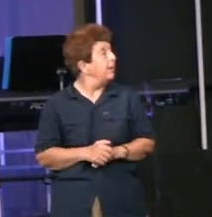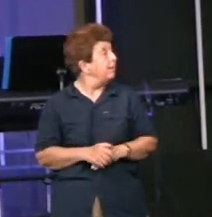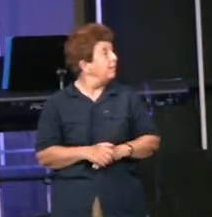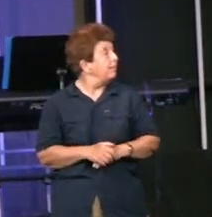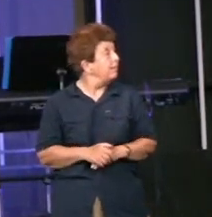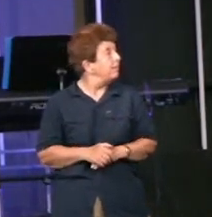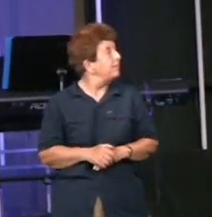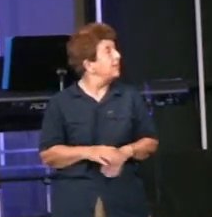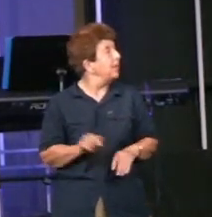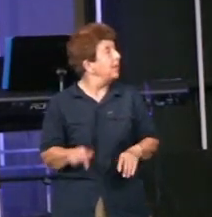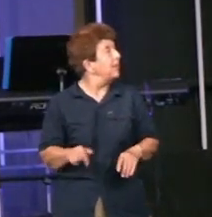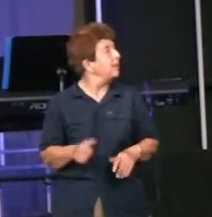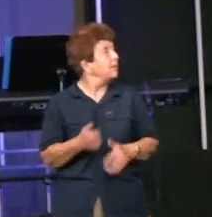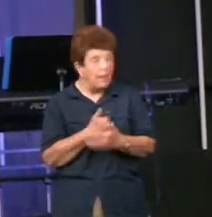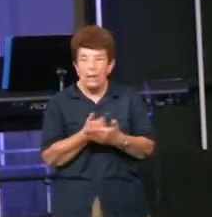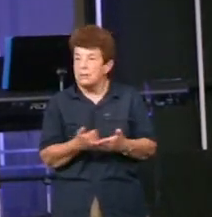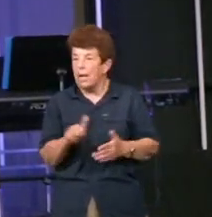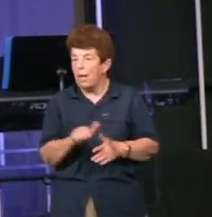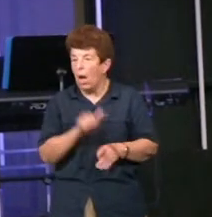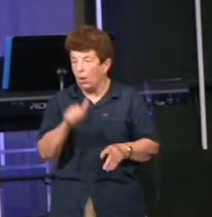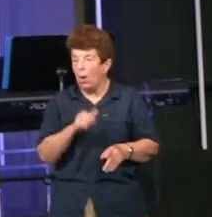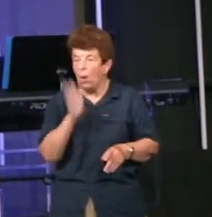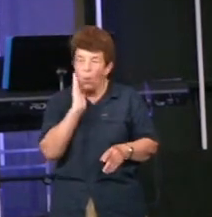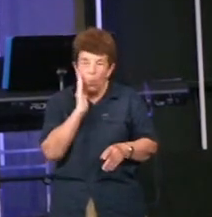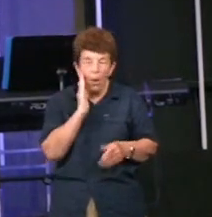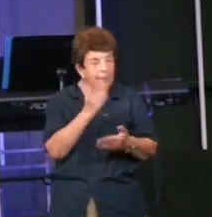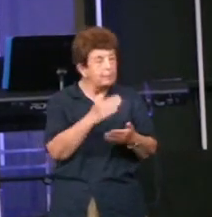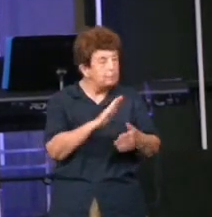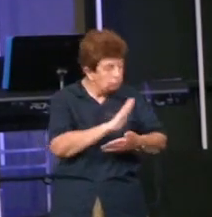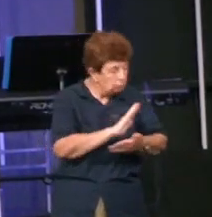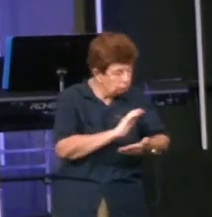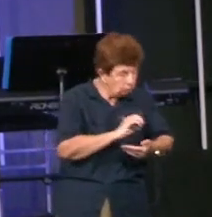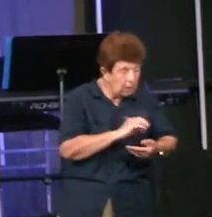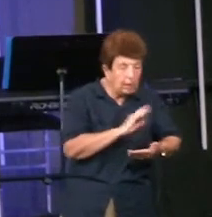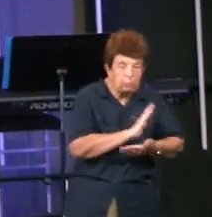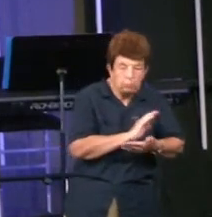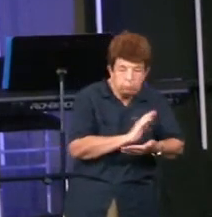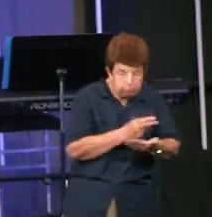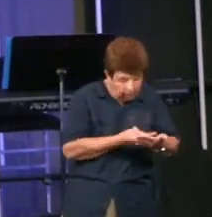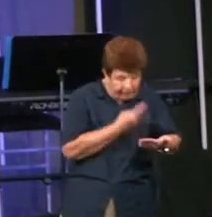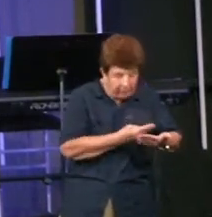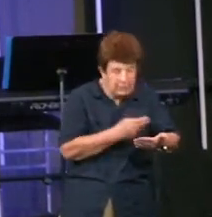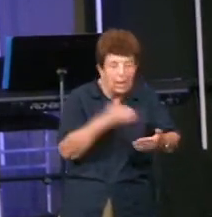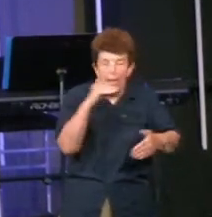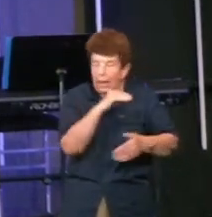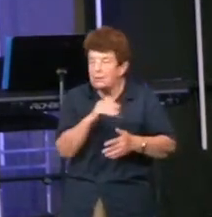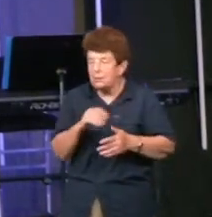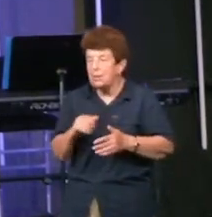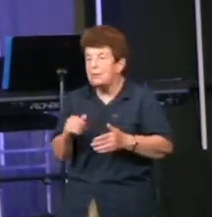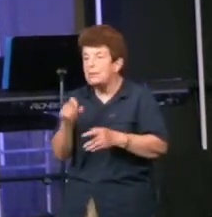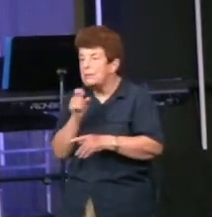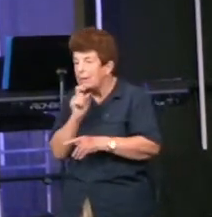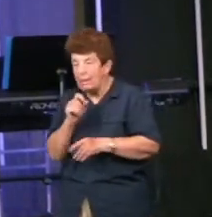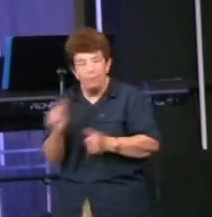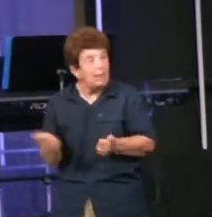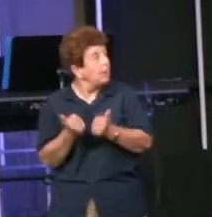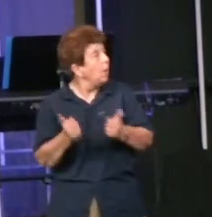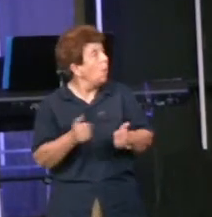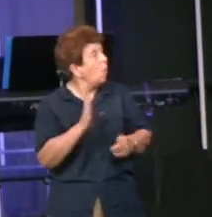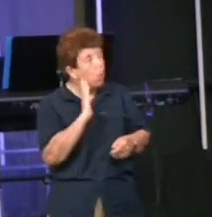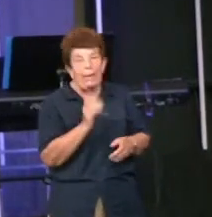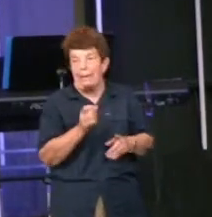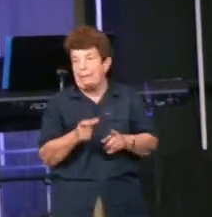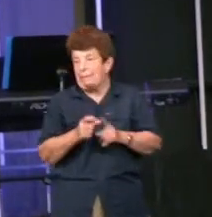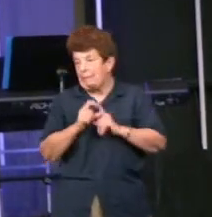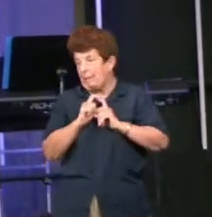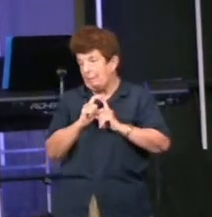And that's generally okay when it comes to breakfast and lunch and dinner, because we usually make enough and that's all good. But where it gets a